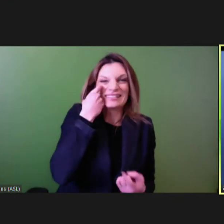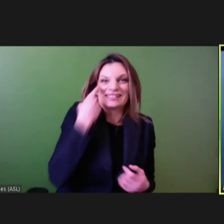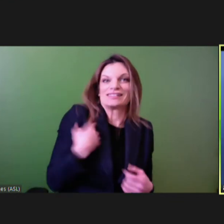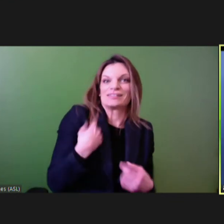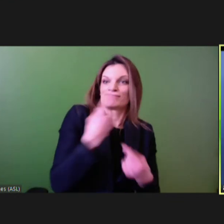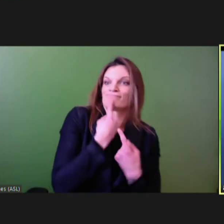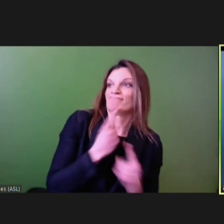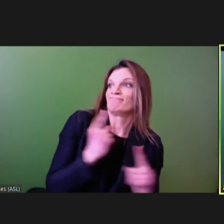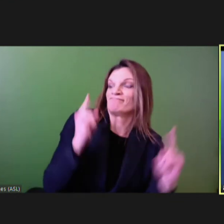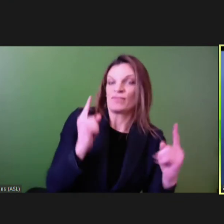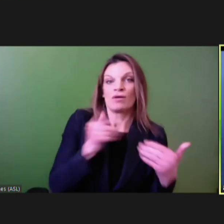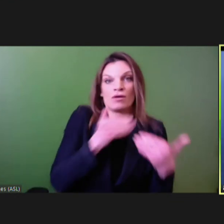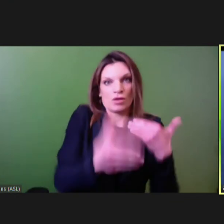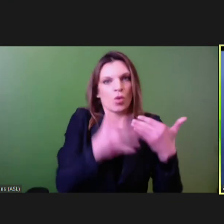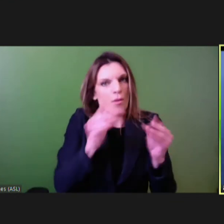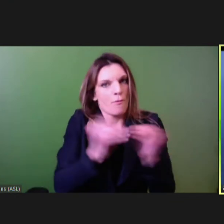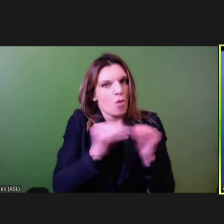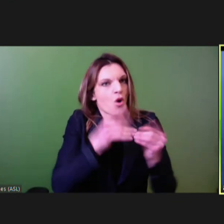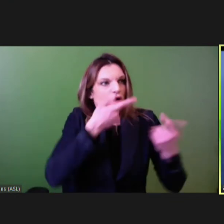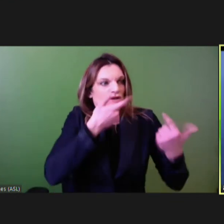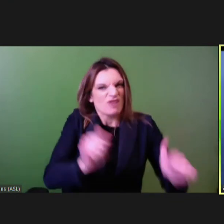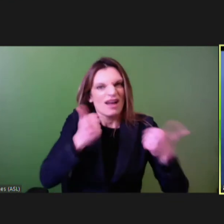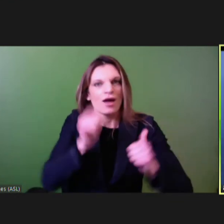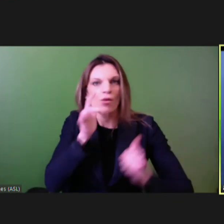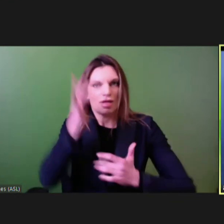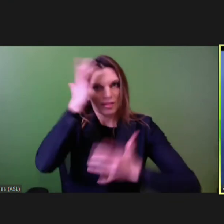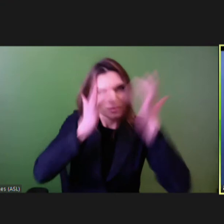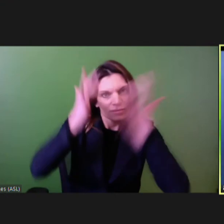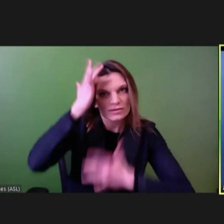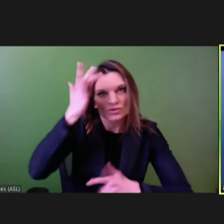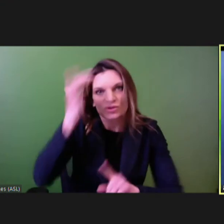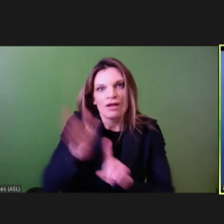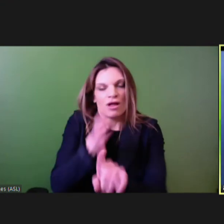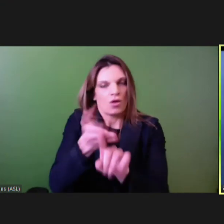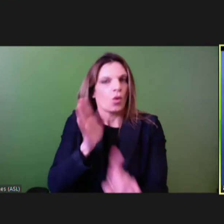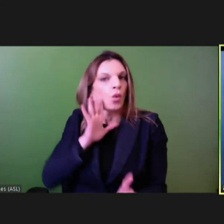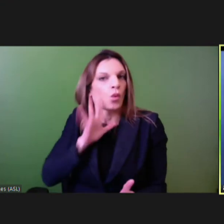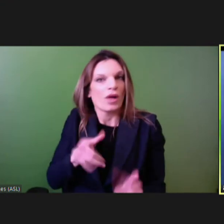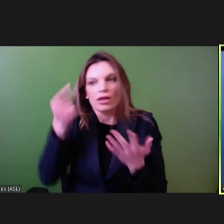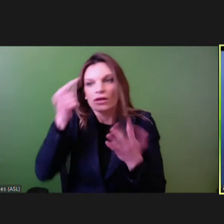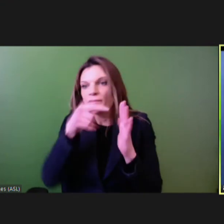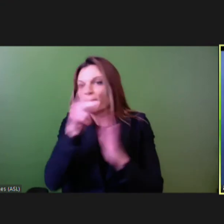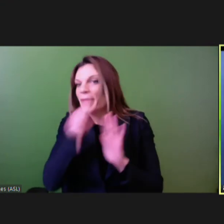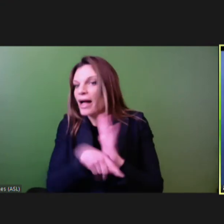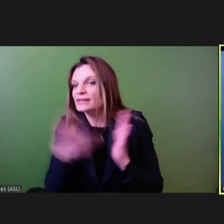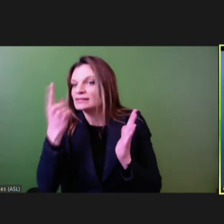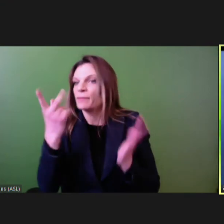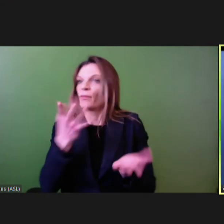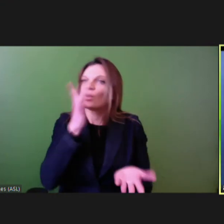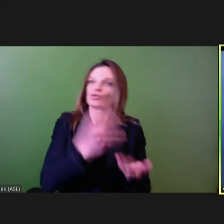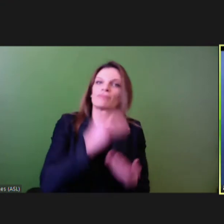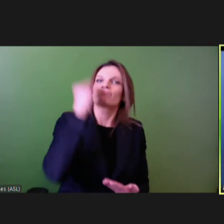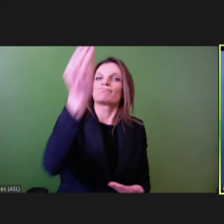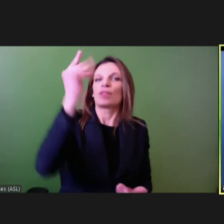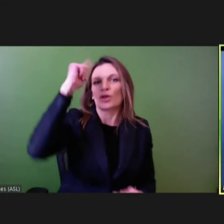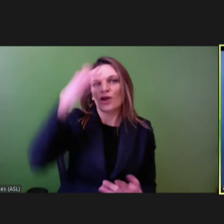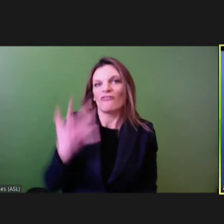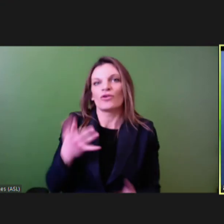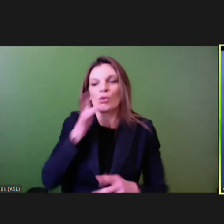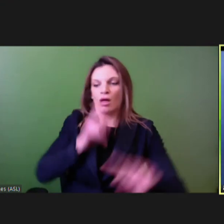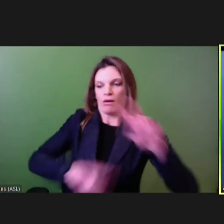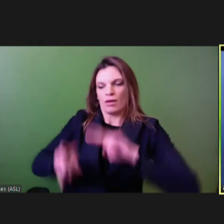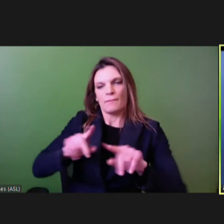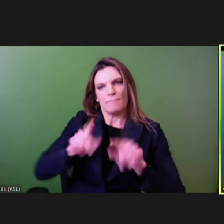be policies that pass, there may be policies that find their way to the governor's desk, there may be policies that find their way to other